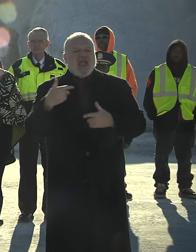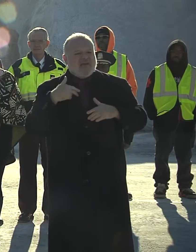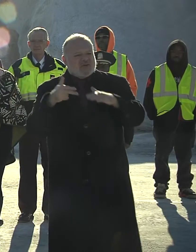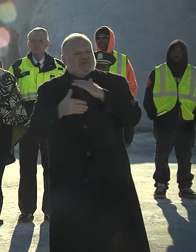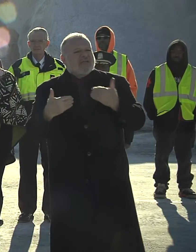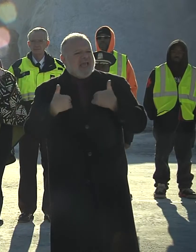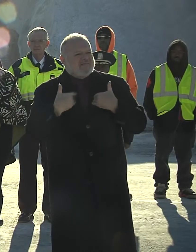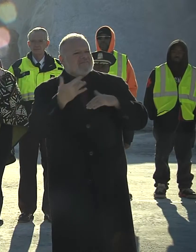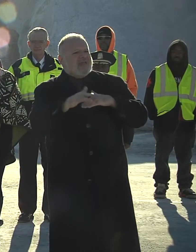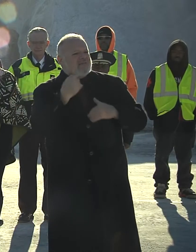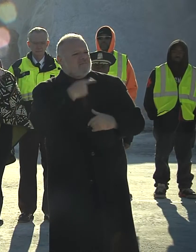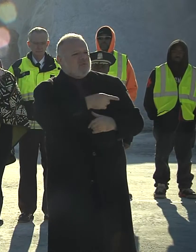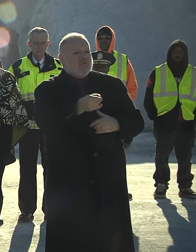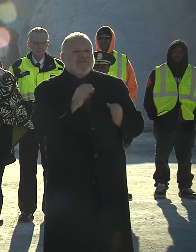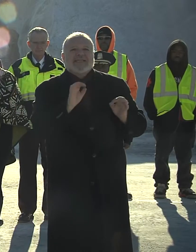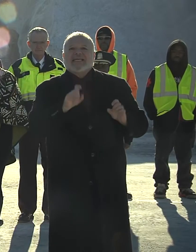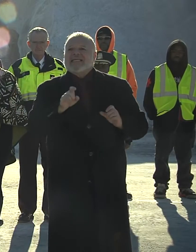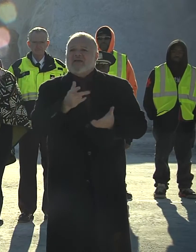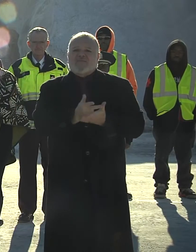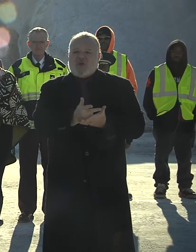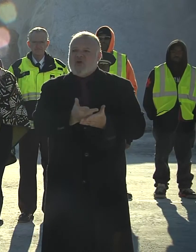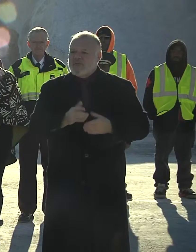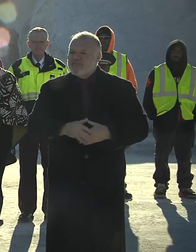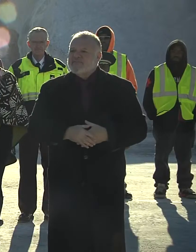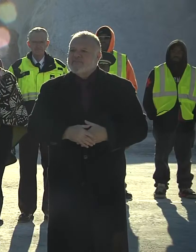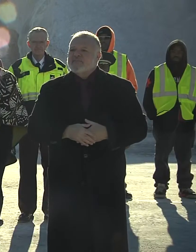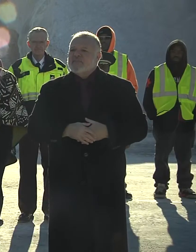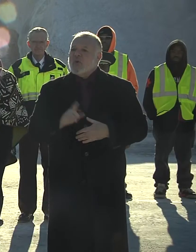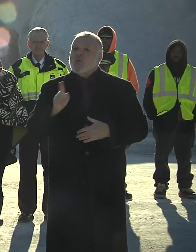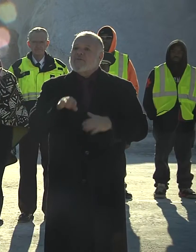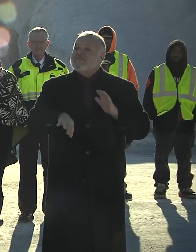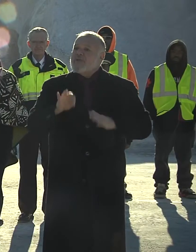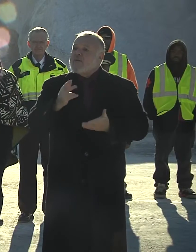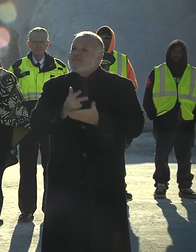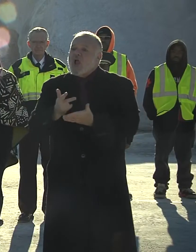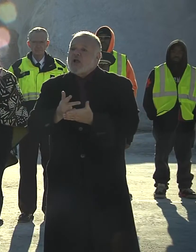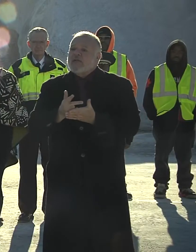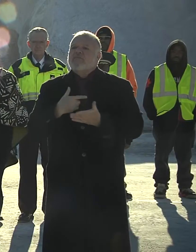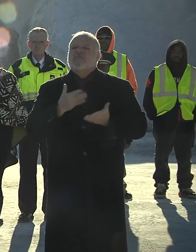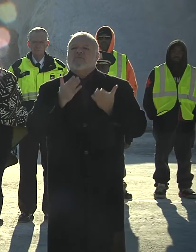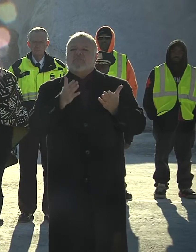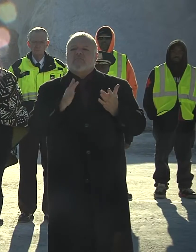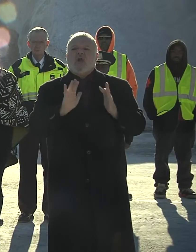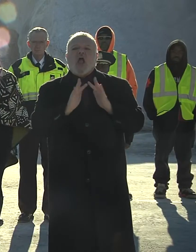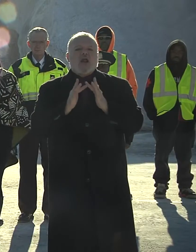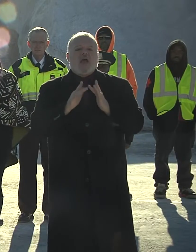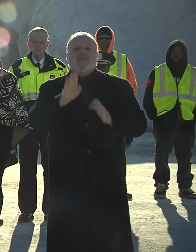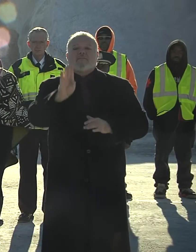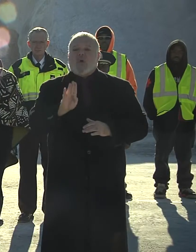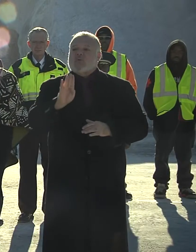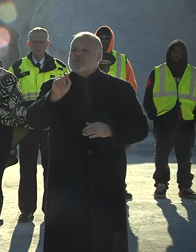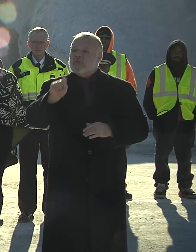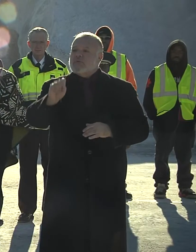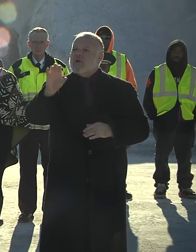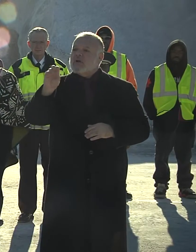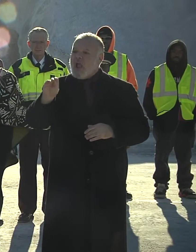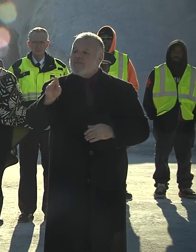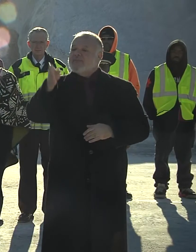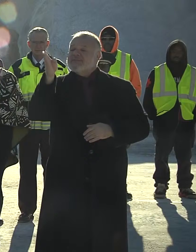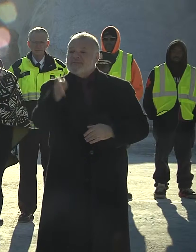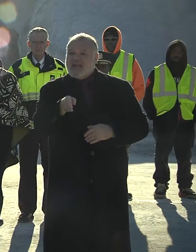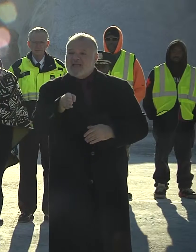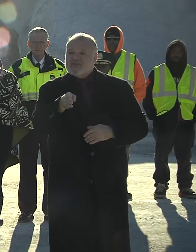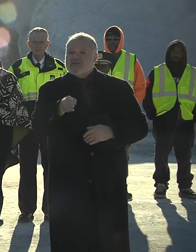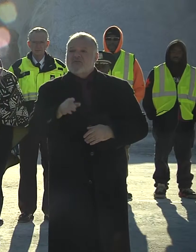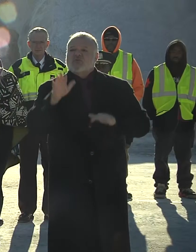boston.gov/snow. Finally, residents should have received this year's winter weather guide already in the mail, but it's also available